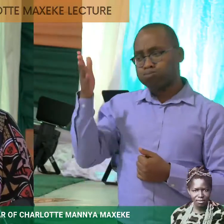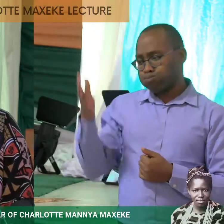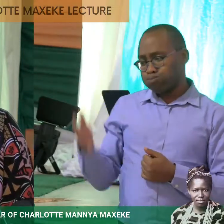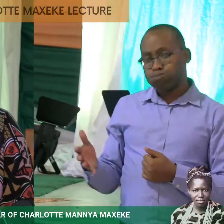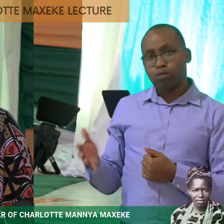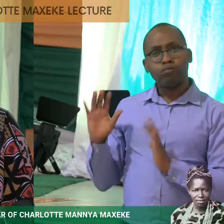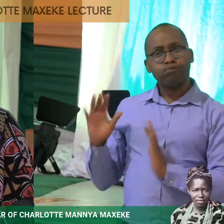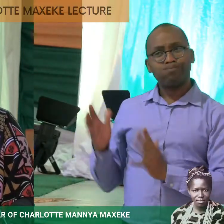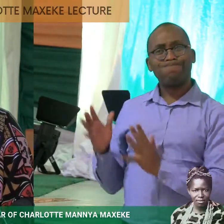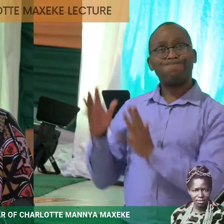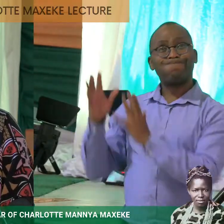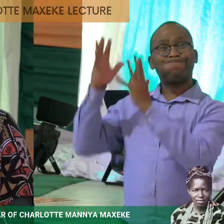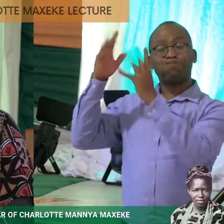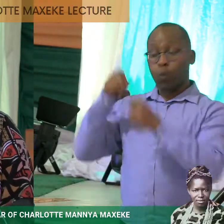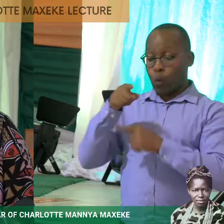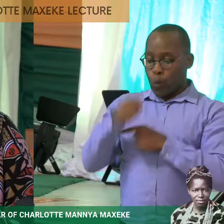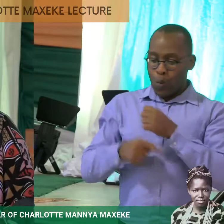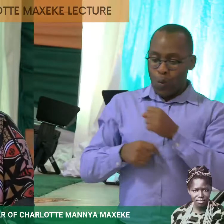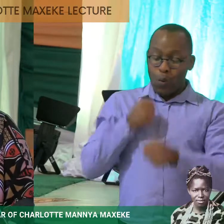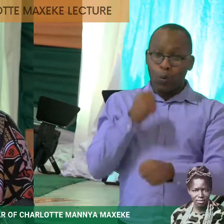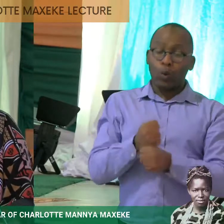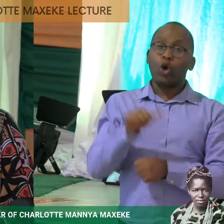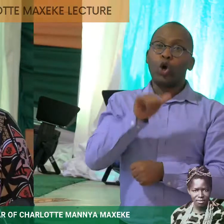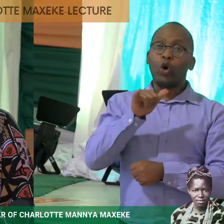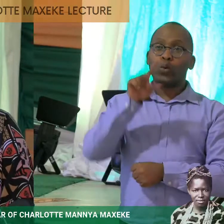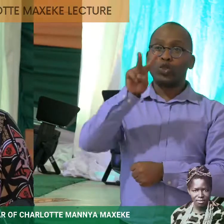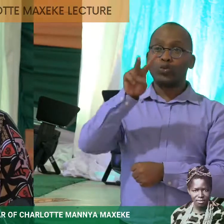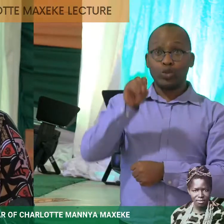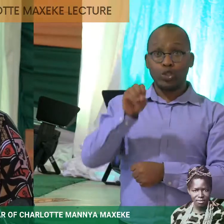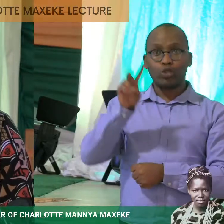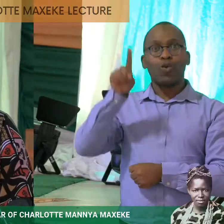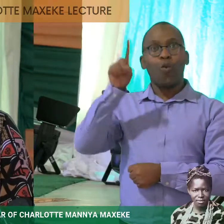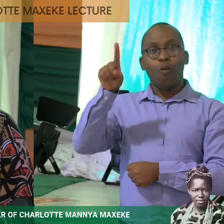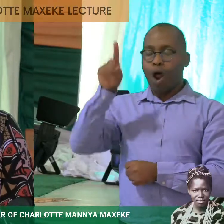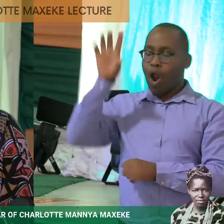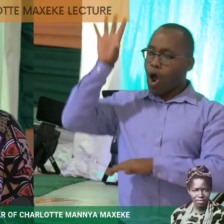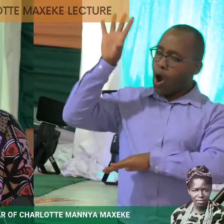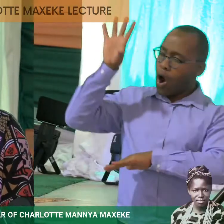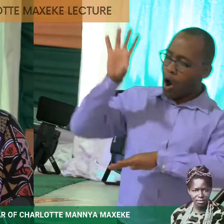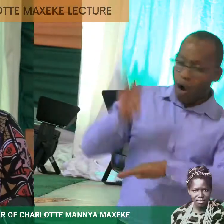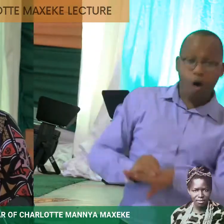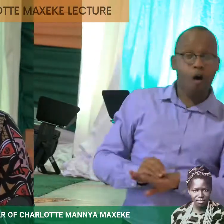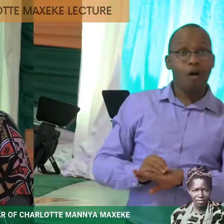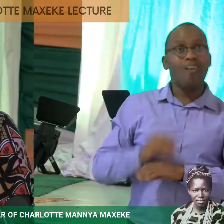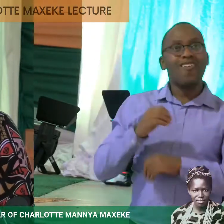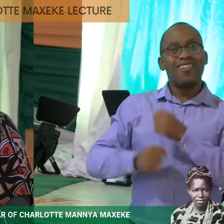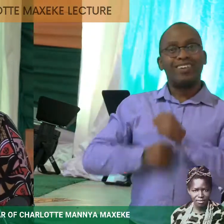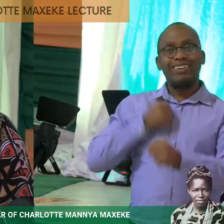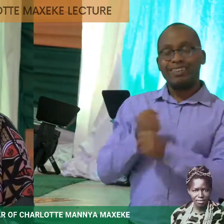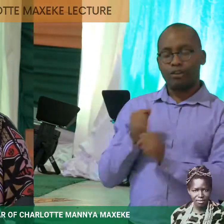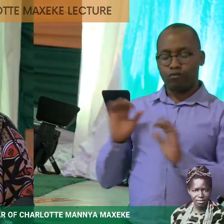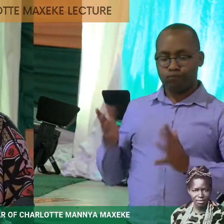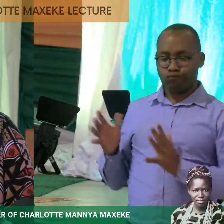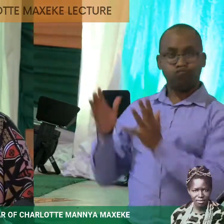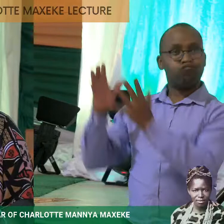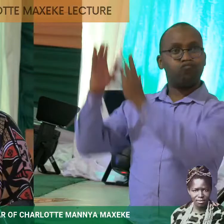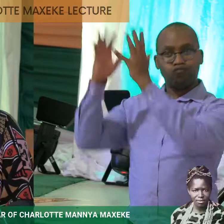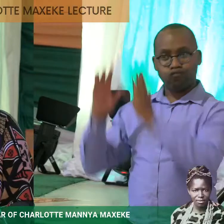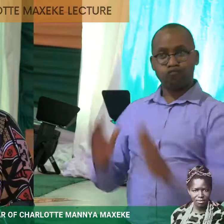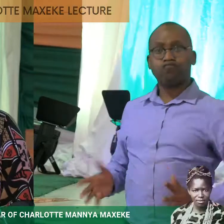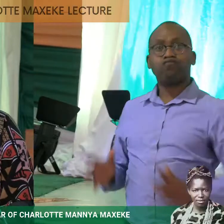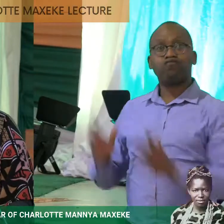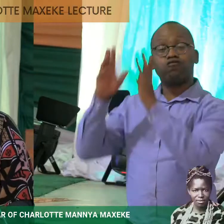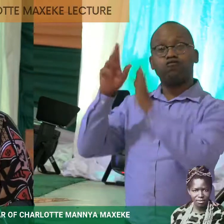entire year in line with the cabinet declaration in April that 2021 will be the